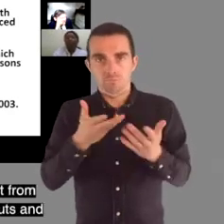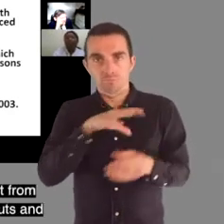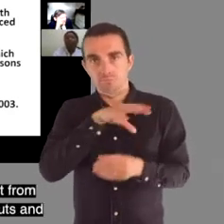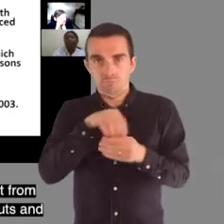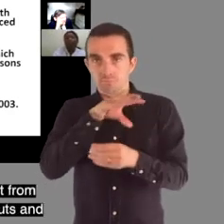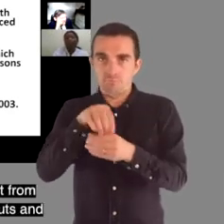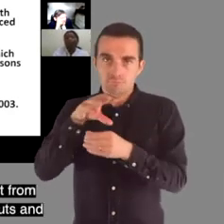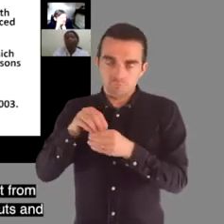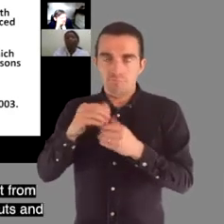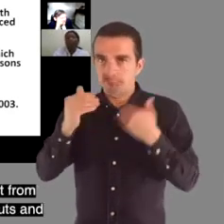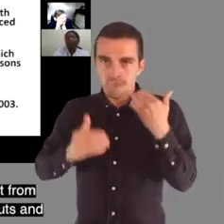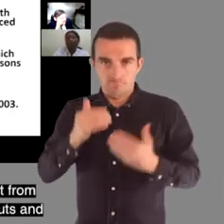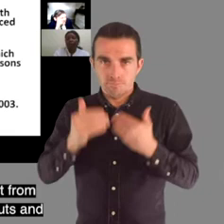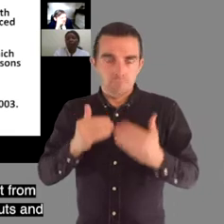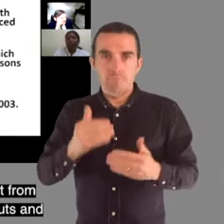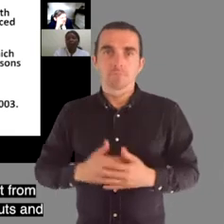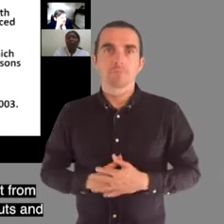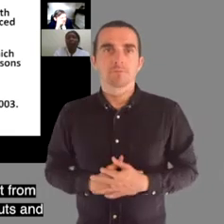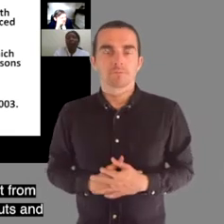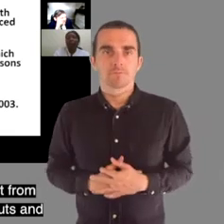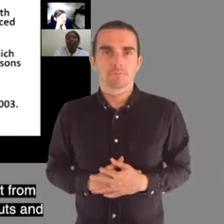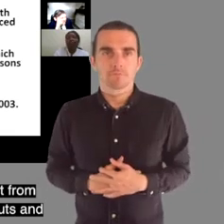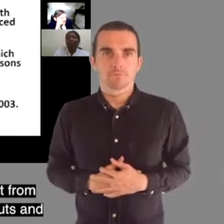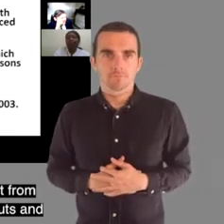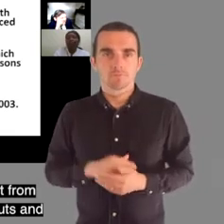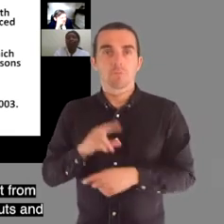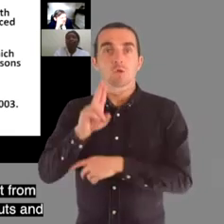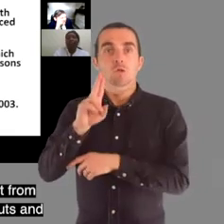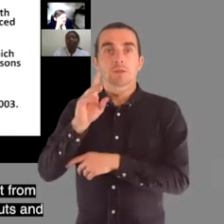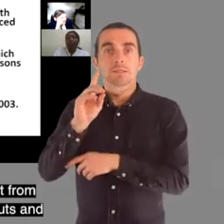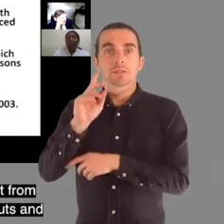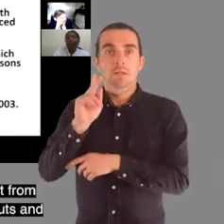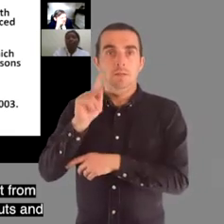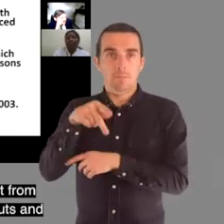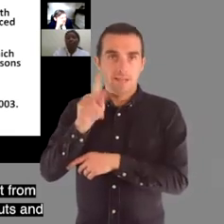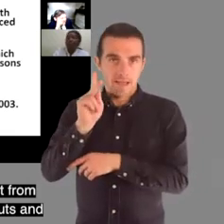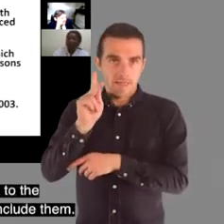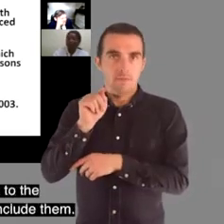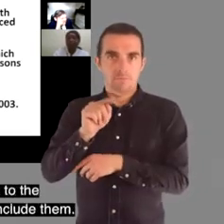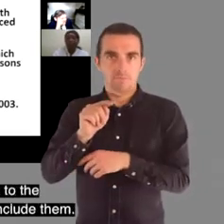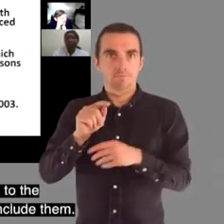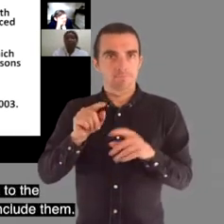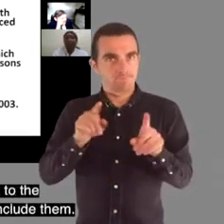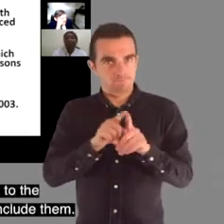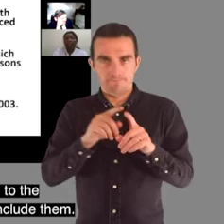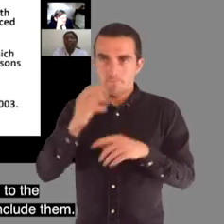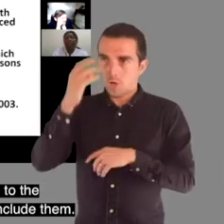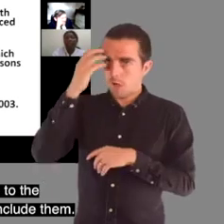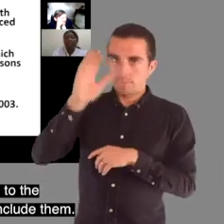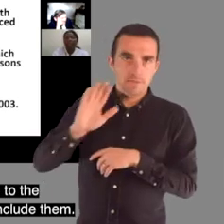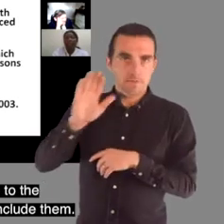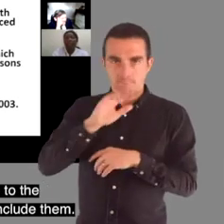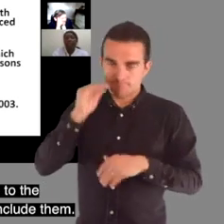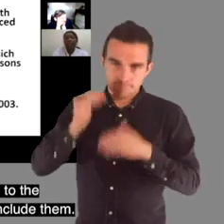of support from DPOs who have given their inputs, and UDPK has submitted the same to the